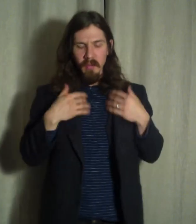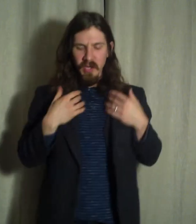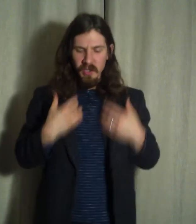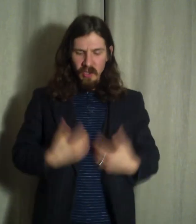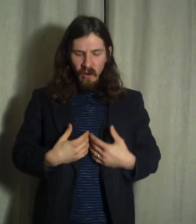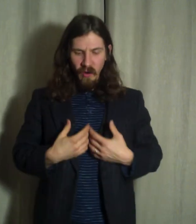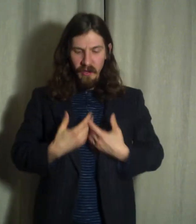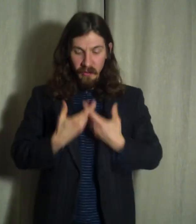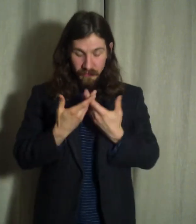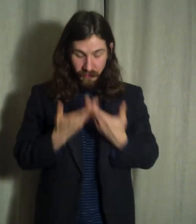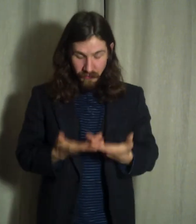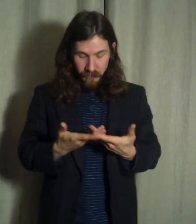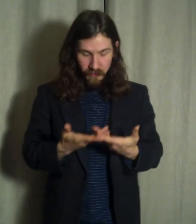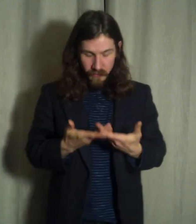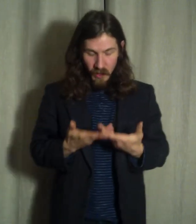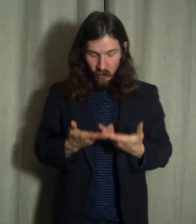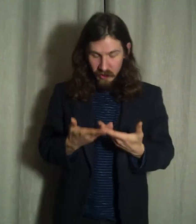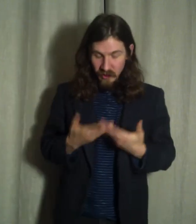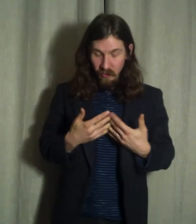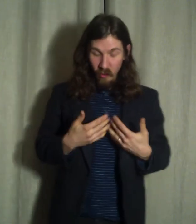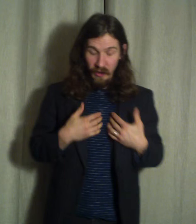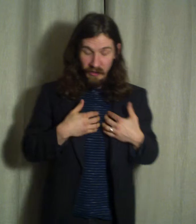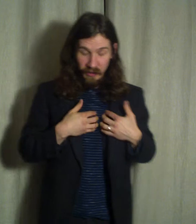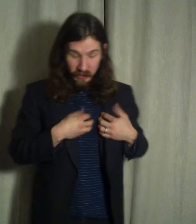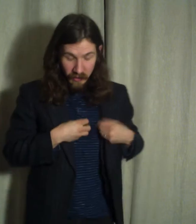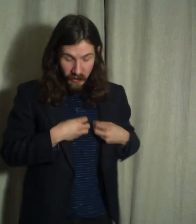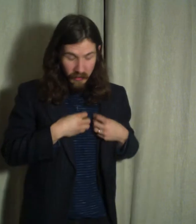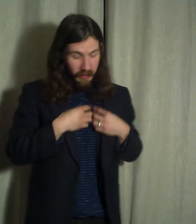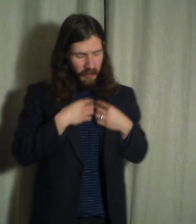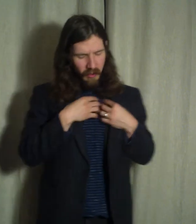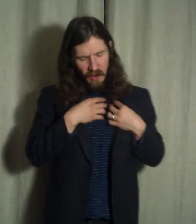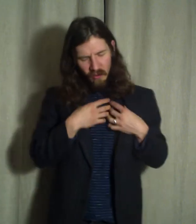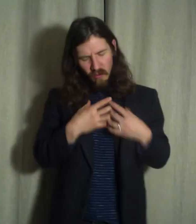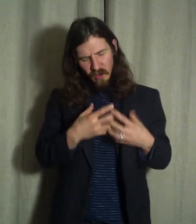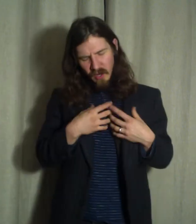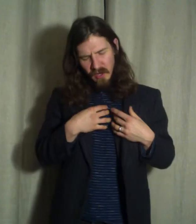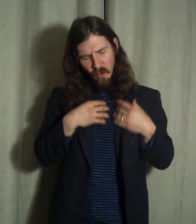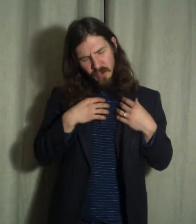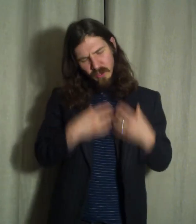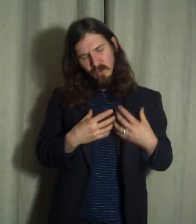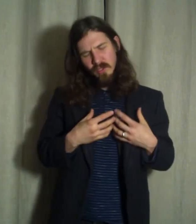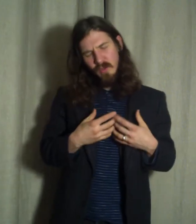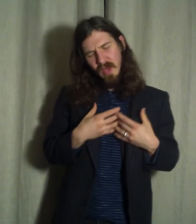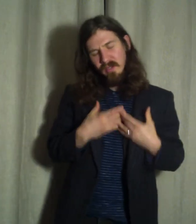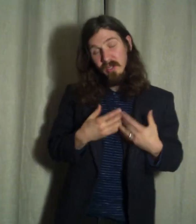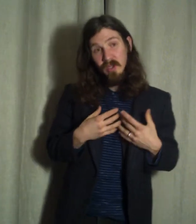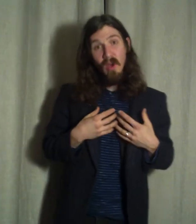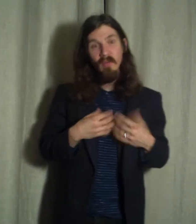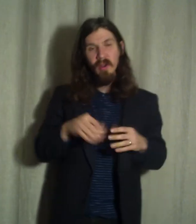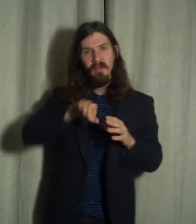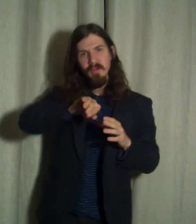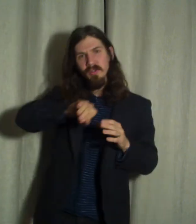in songwriting, which is the point, you know, how to organize, what tools do we have as the songwriter if we strip